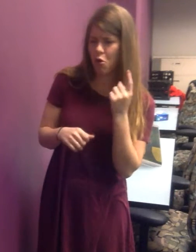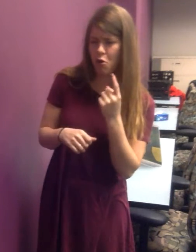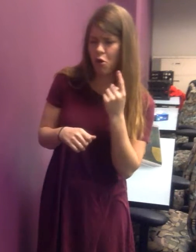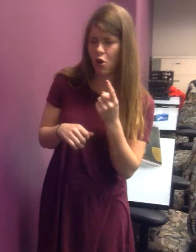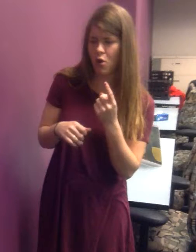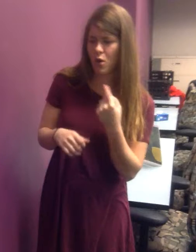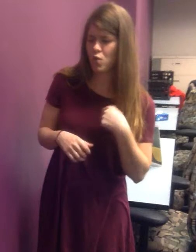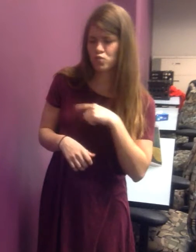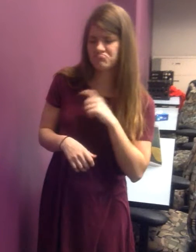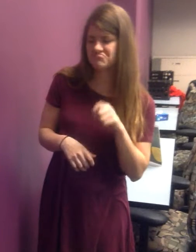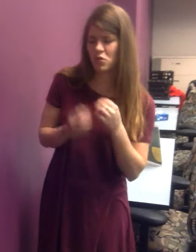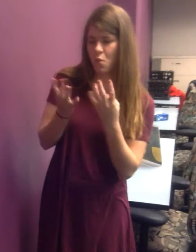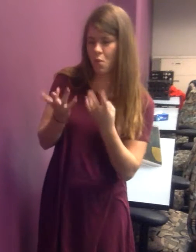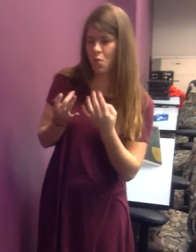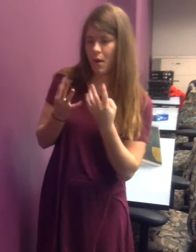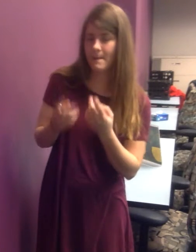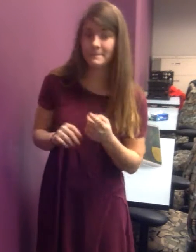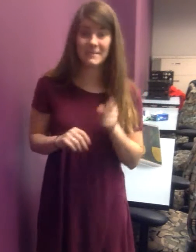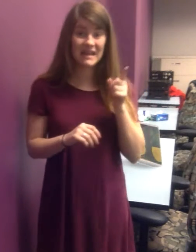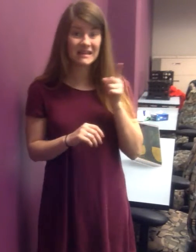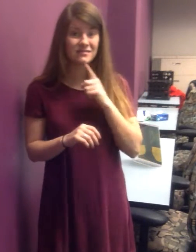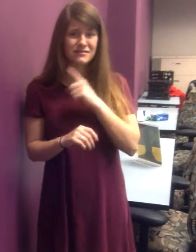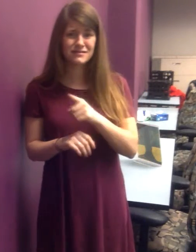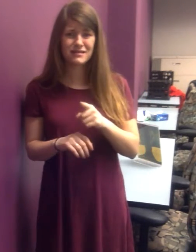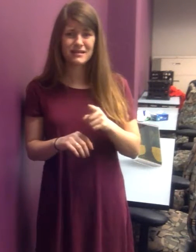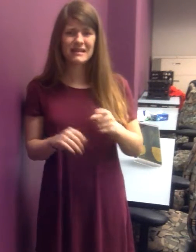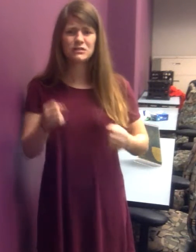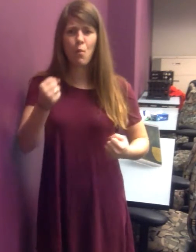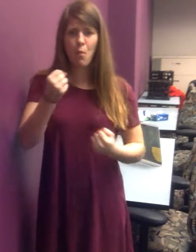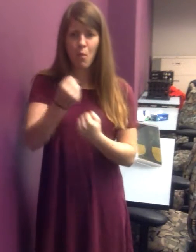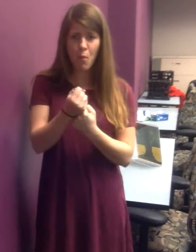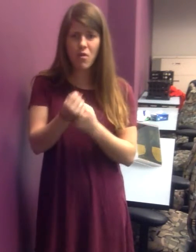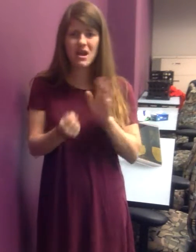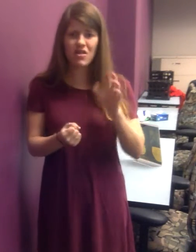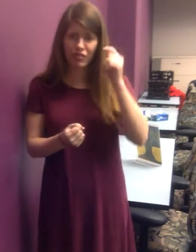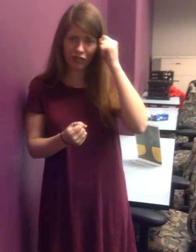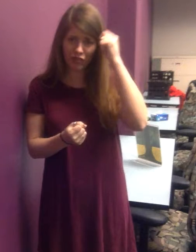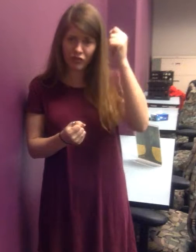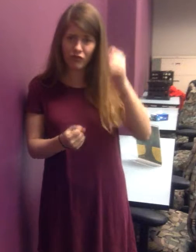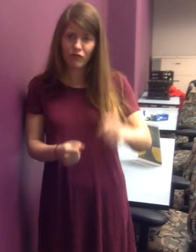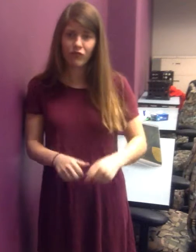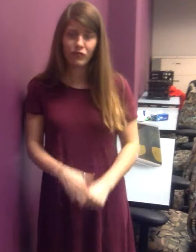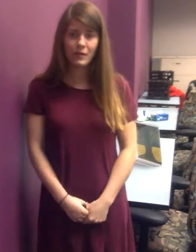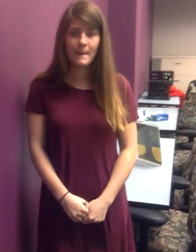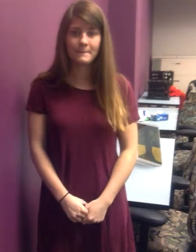Singer says he's dedicated to explaining his theories about global warming. What keeps you going? What's your motivation? Basically, I like to